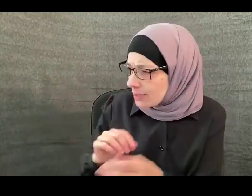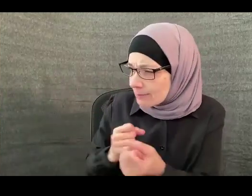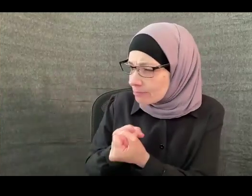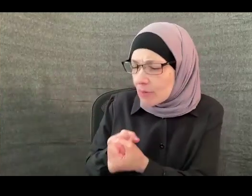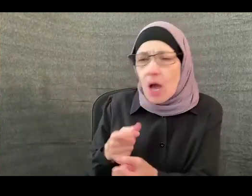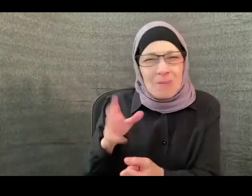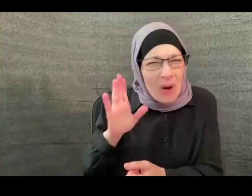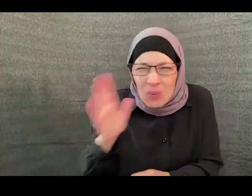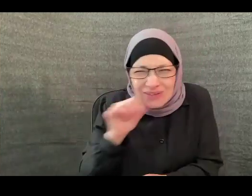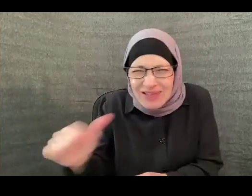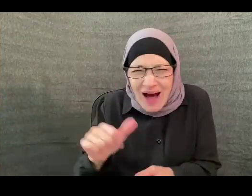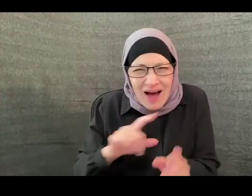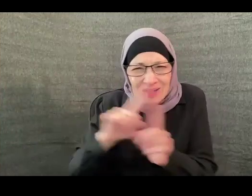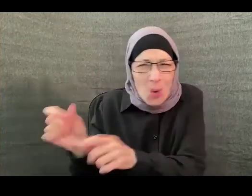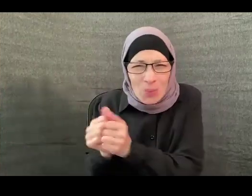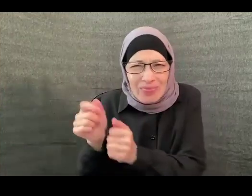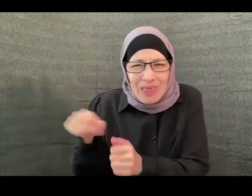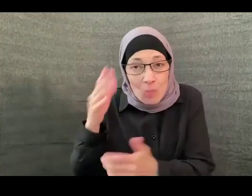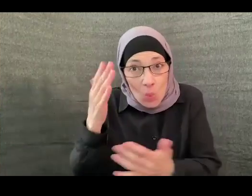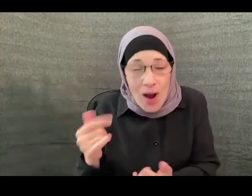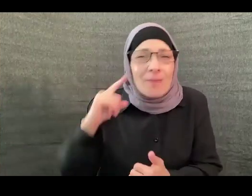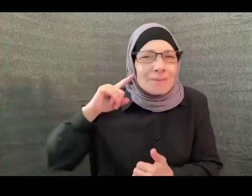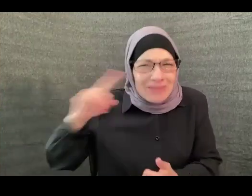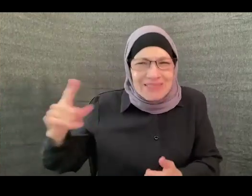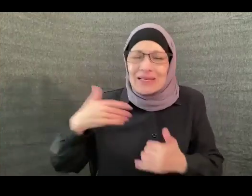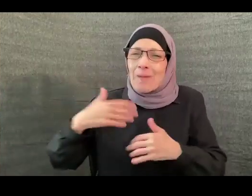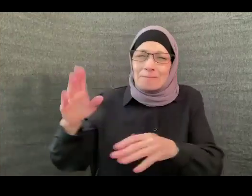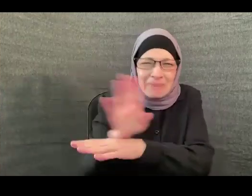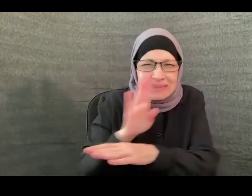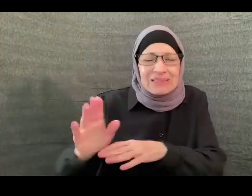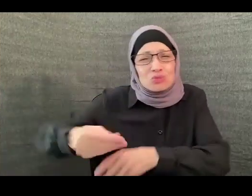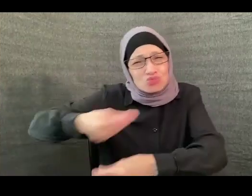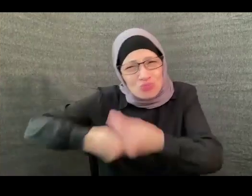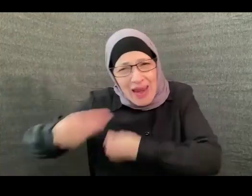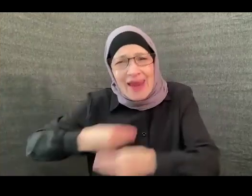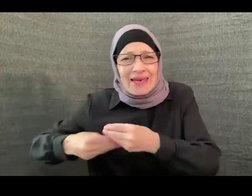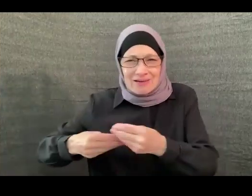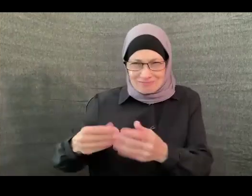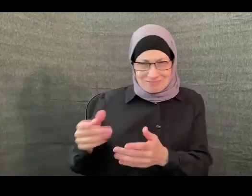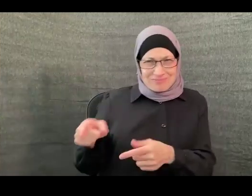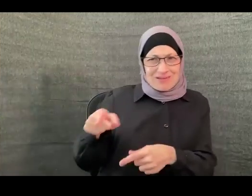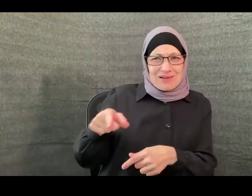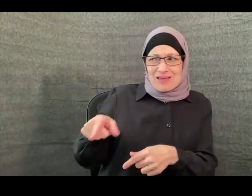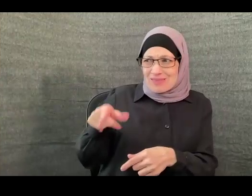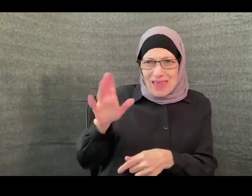So will they go out in the desert with them? So in any way, and